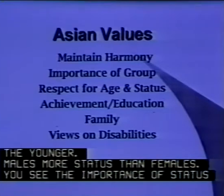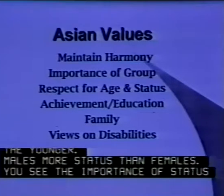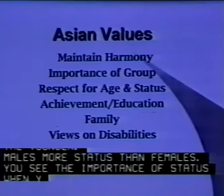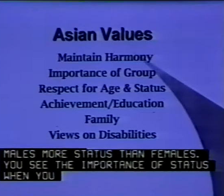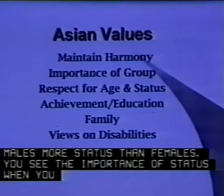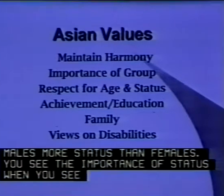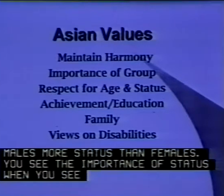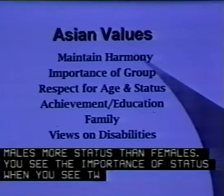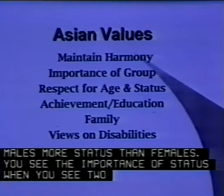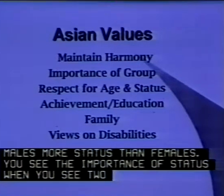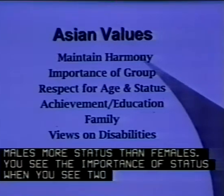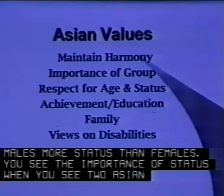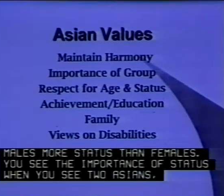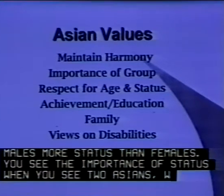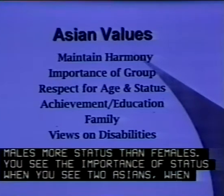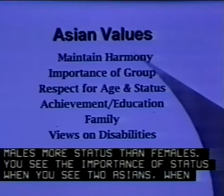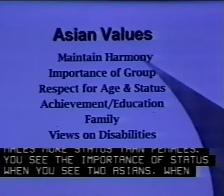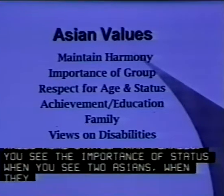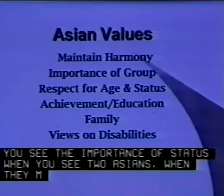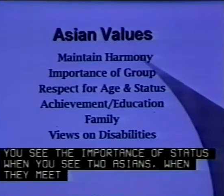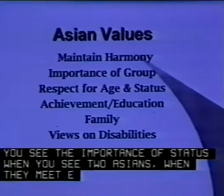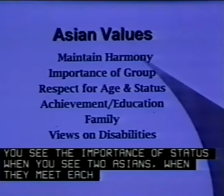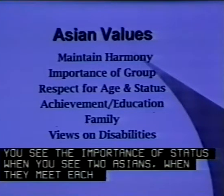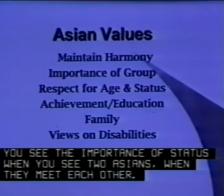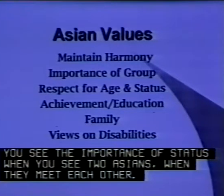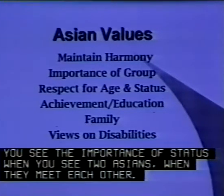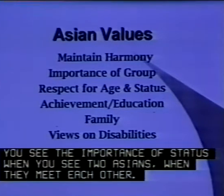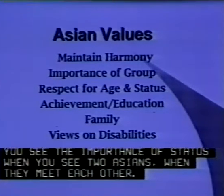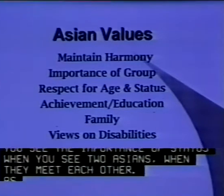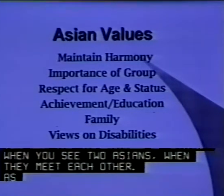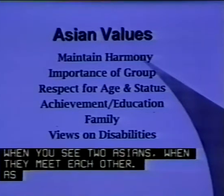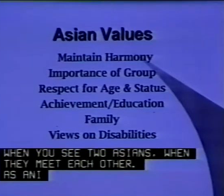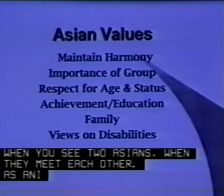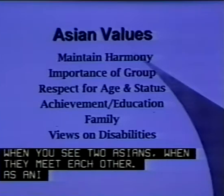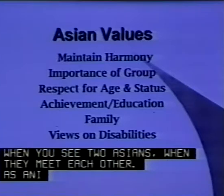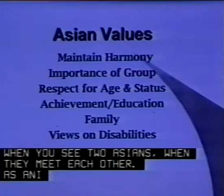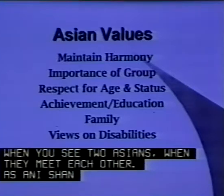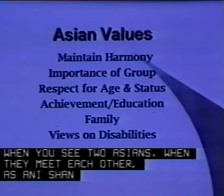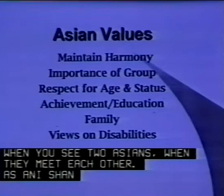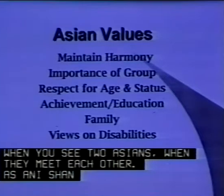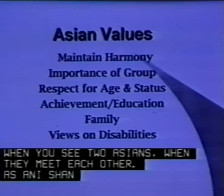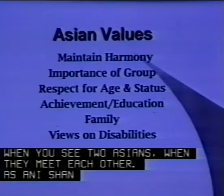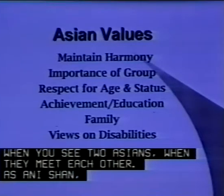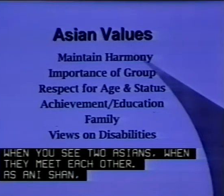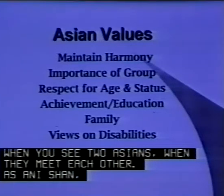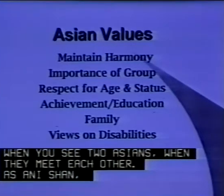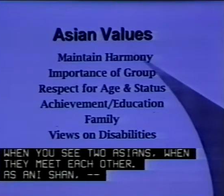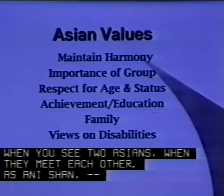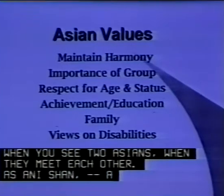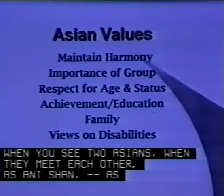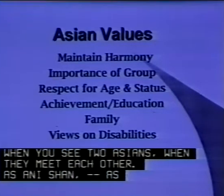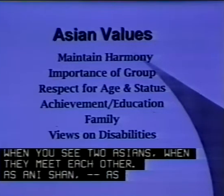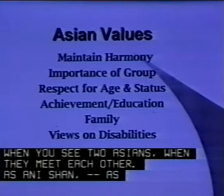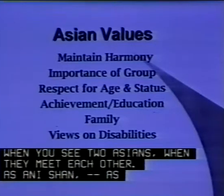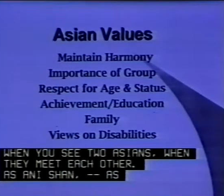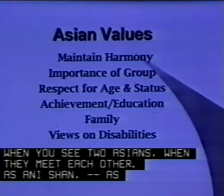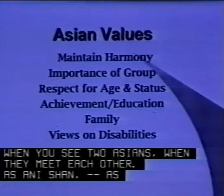other. As an Asian, I relate to you on the basis of how we relate to each other and the whole social